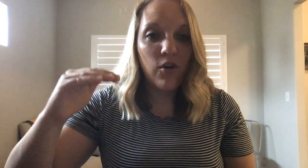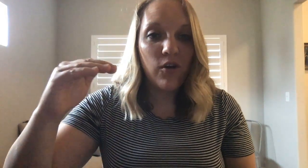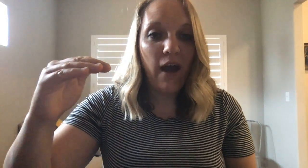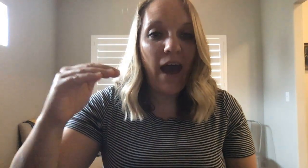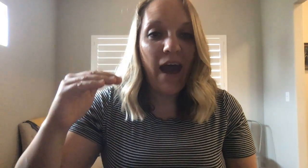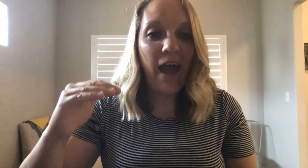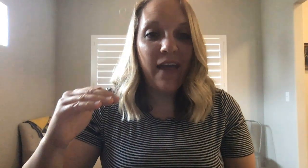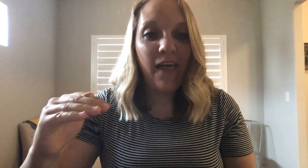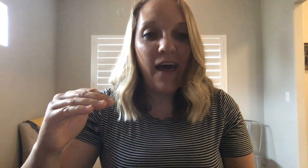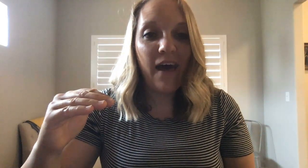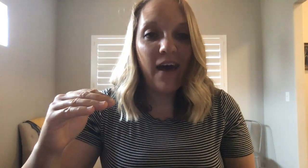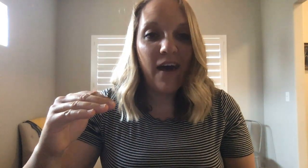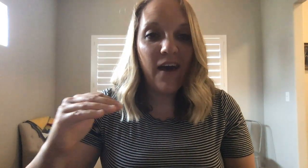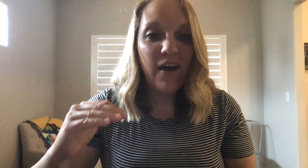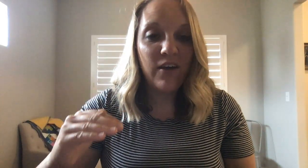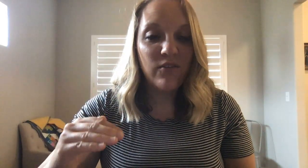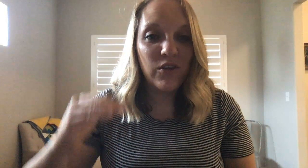Mother, I love you.